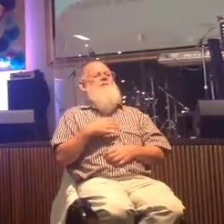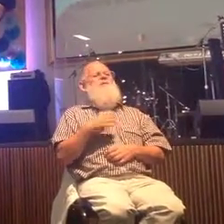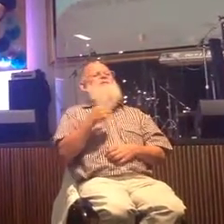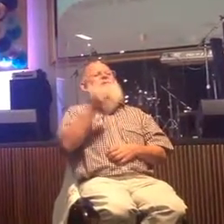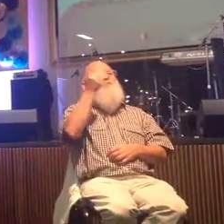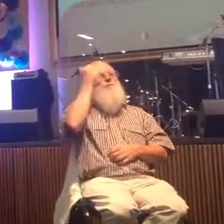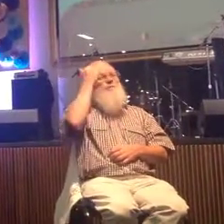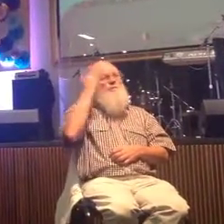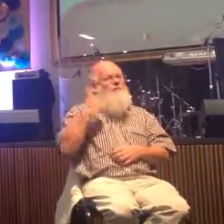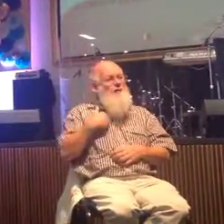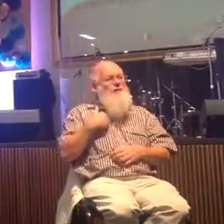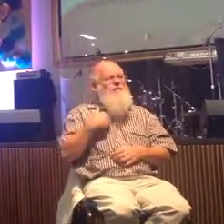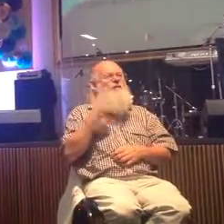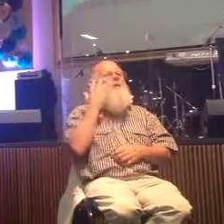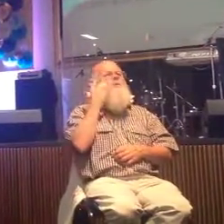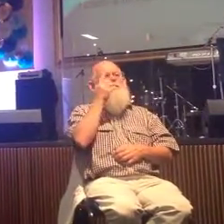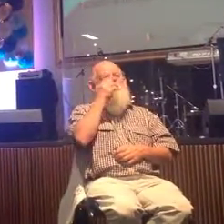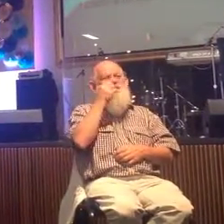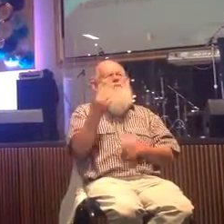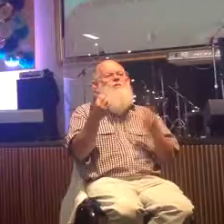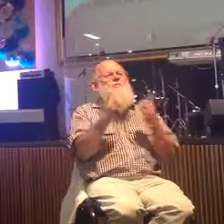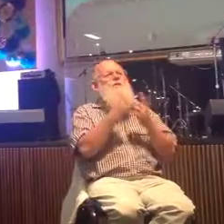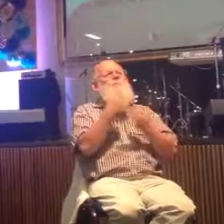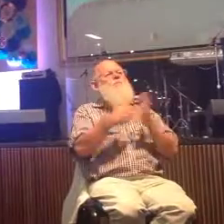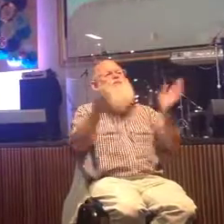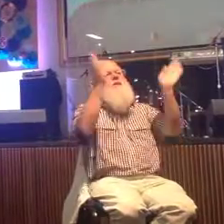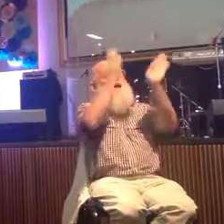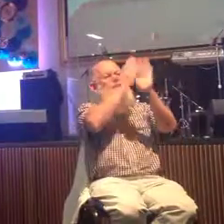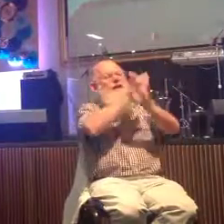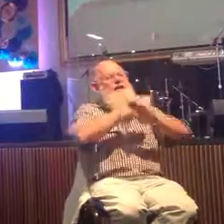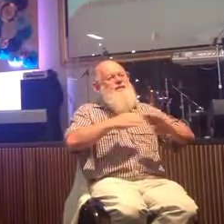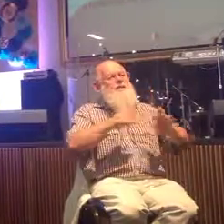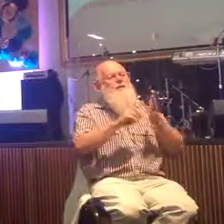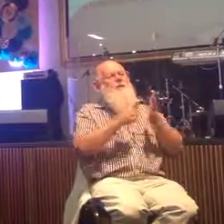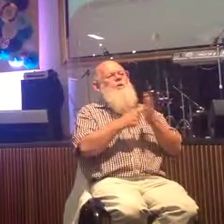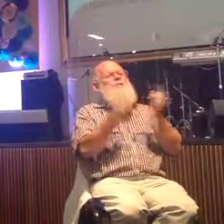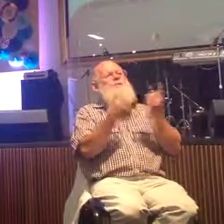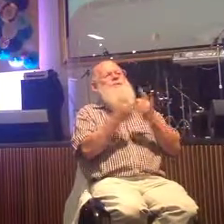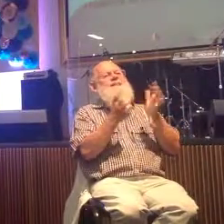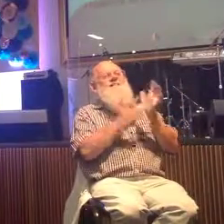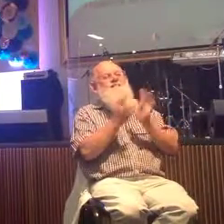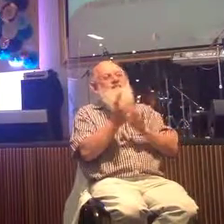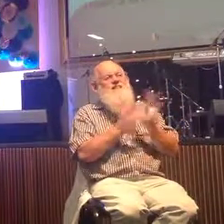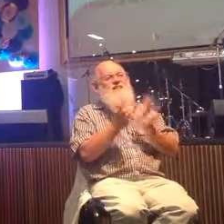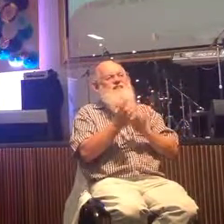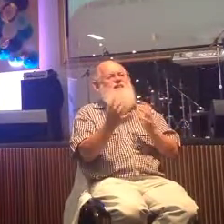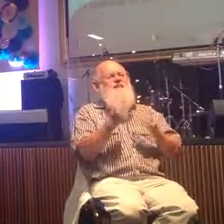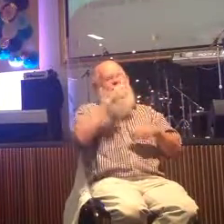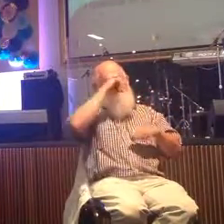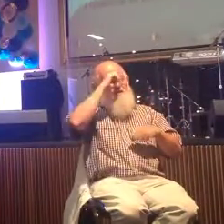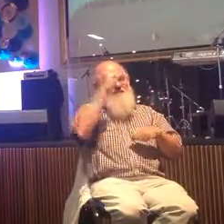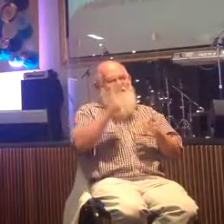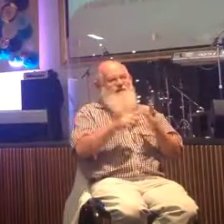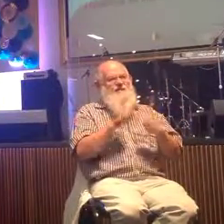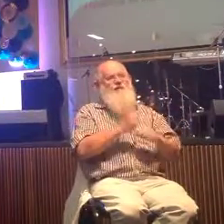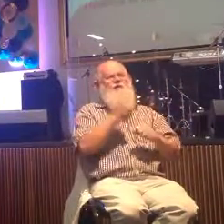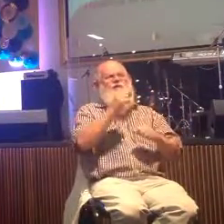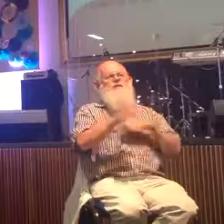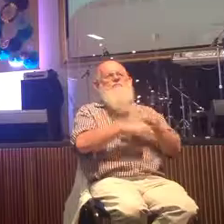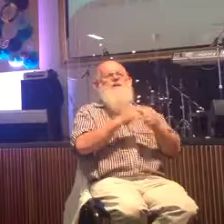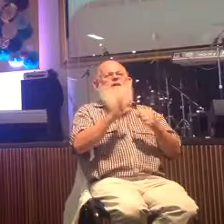when people meet with angels or they meet with Jesus, or they have an understanding of God's power, and they're often